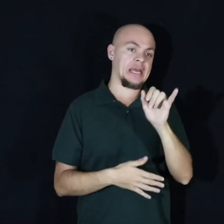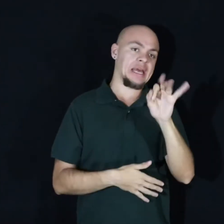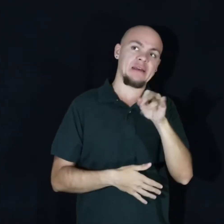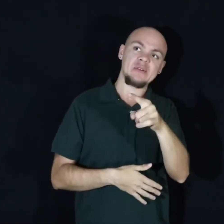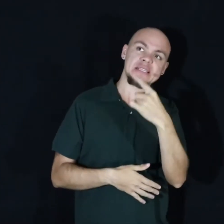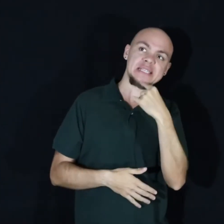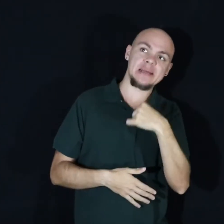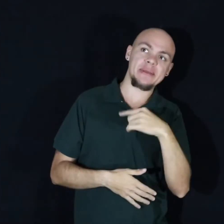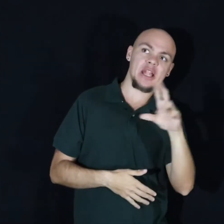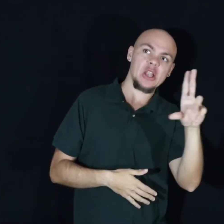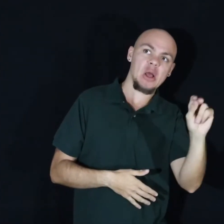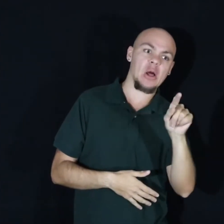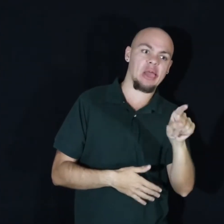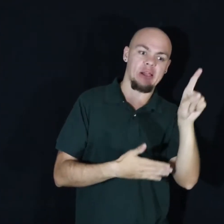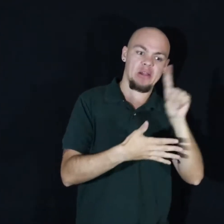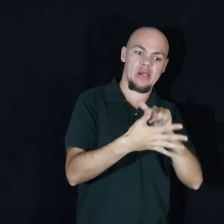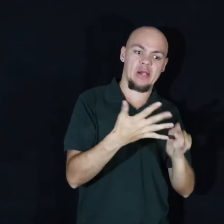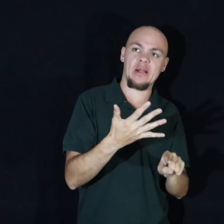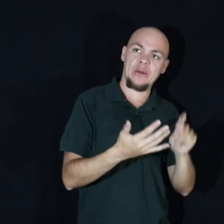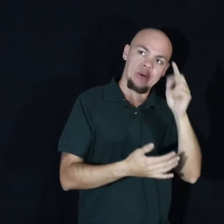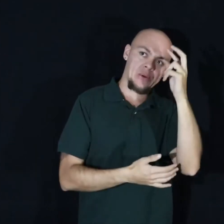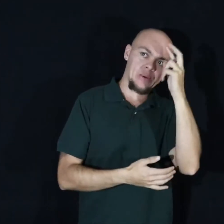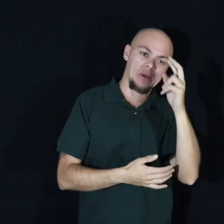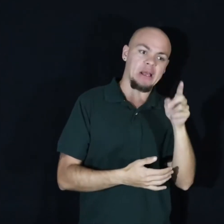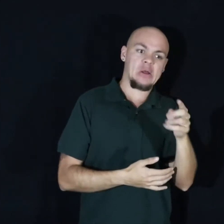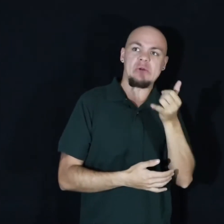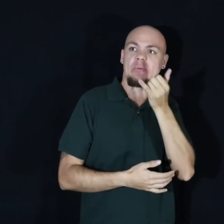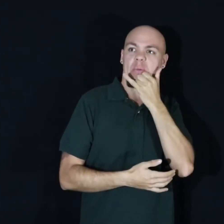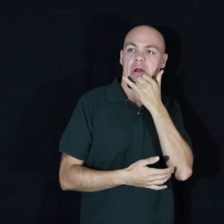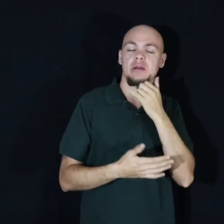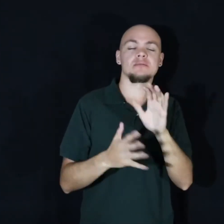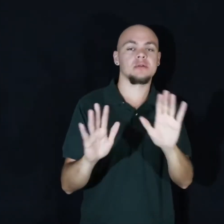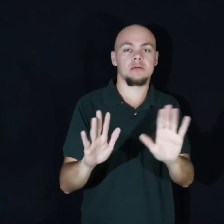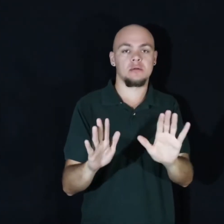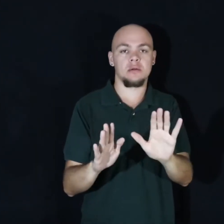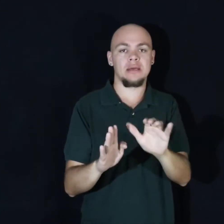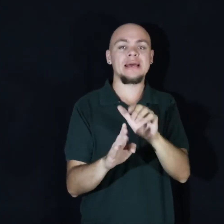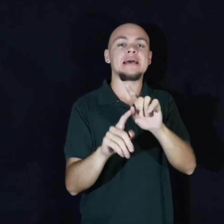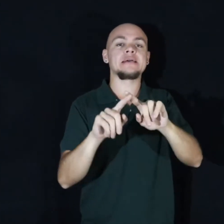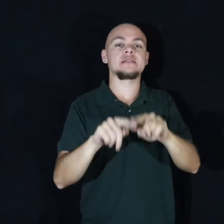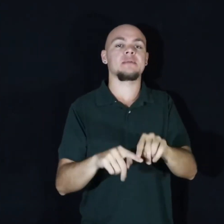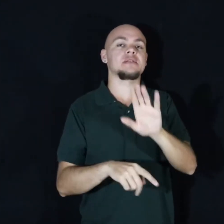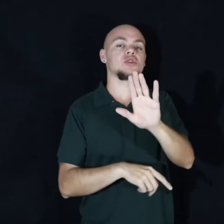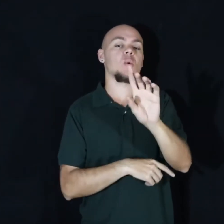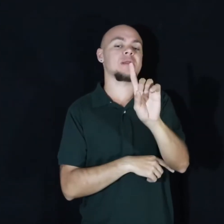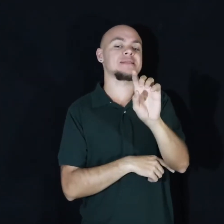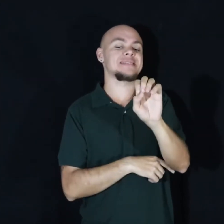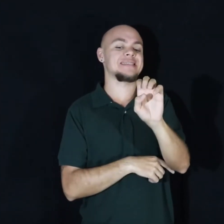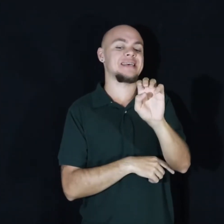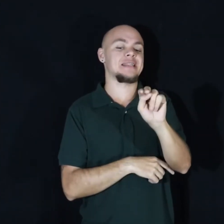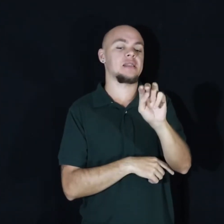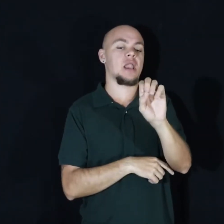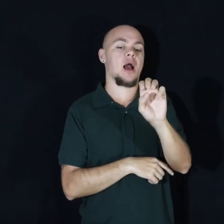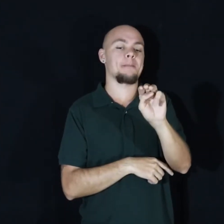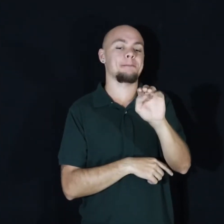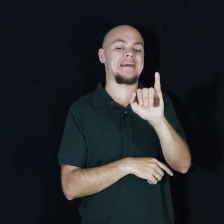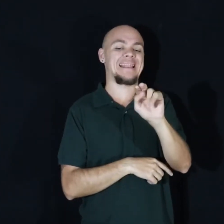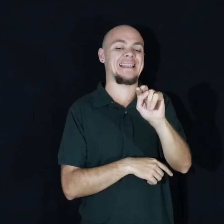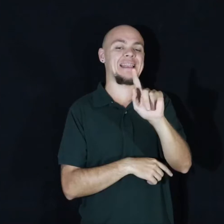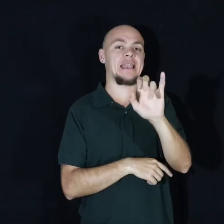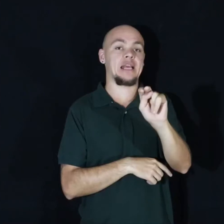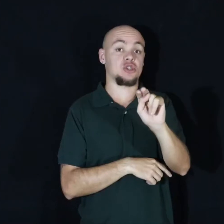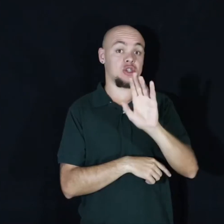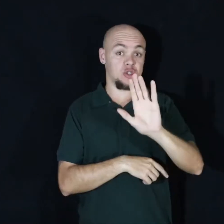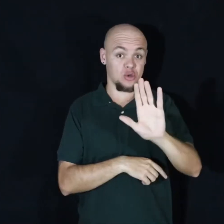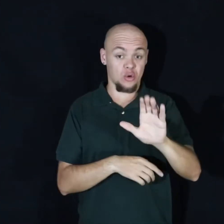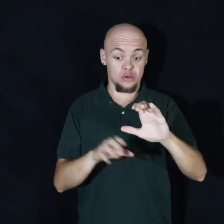these reasons why he's wrong. And if he says no, let me give you all these reasons why you're wrong. But I say it kind of depends, and here's what it depends on. What is your denomination's